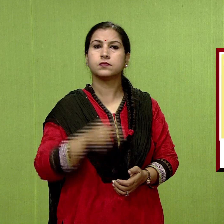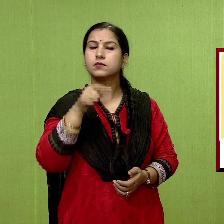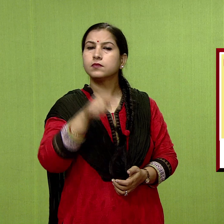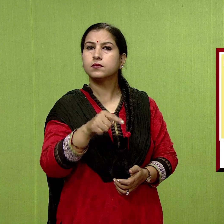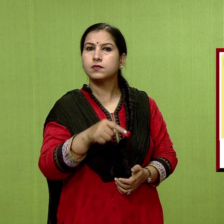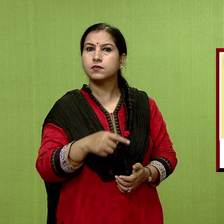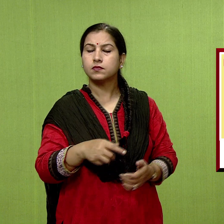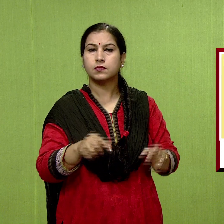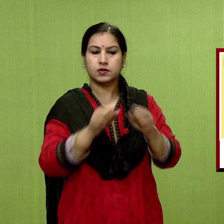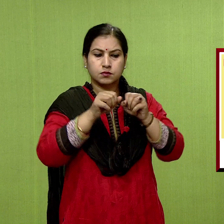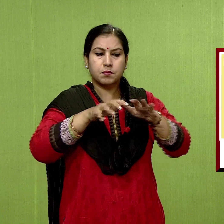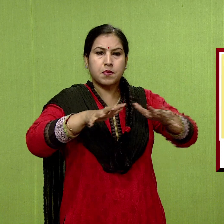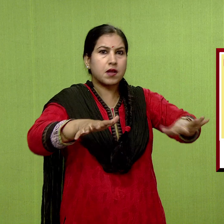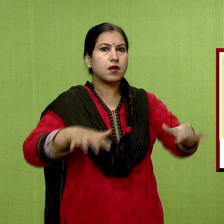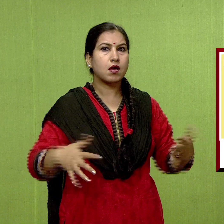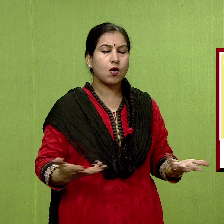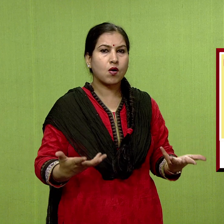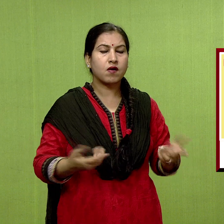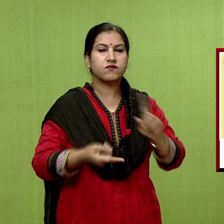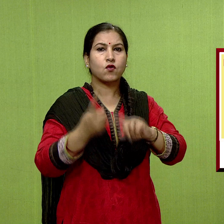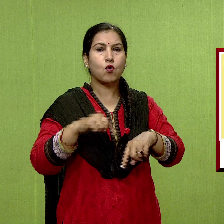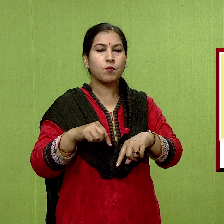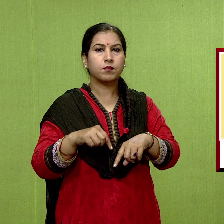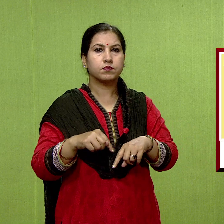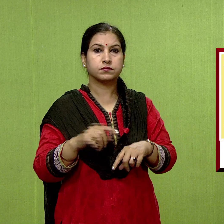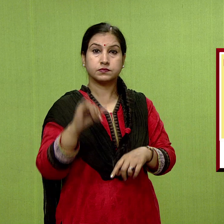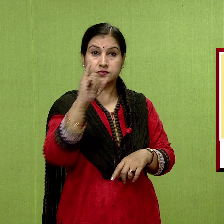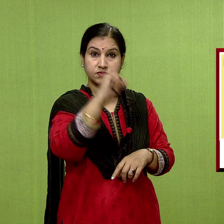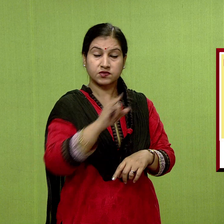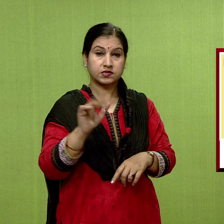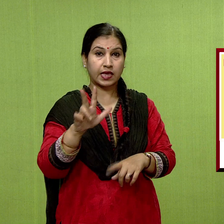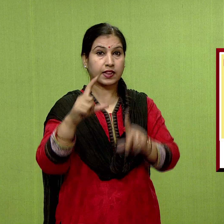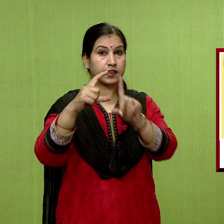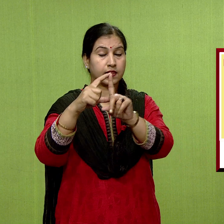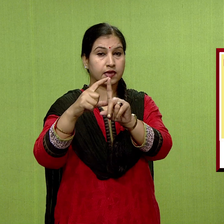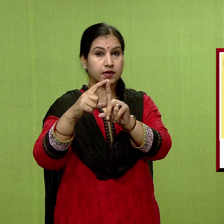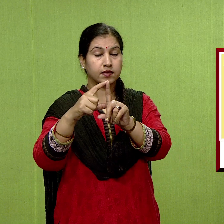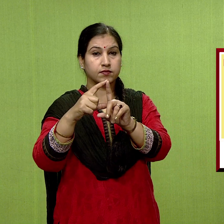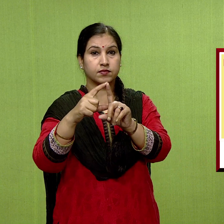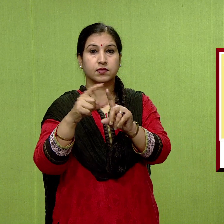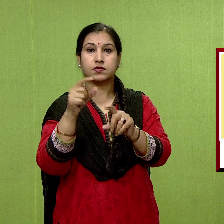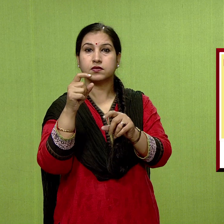its longitudinal spread is from 68 degrees 7 minutes